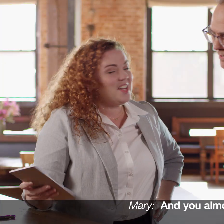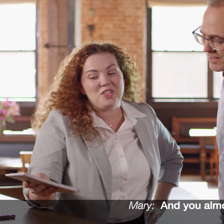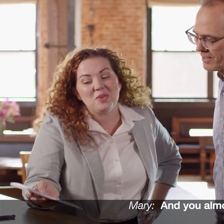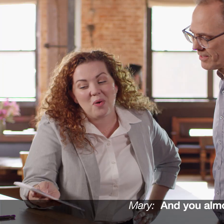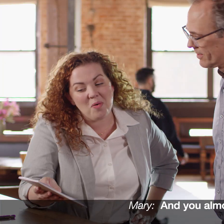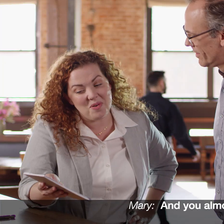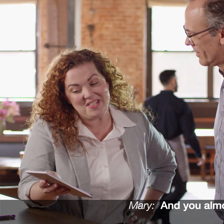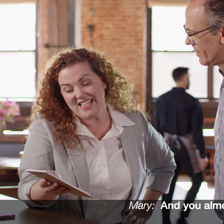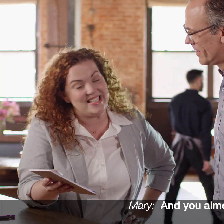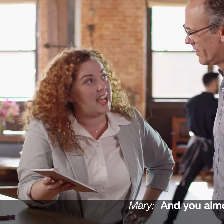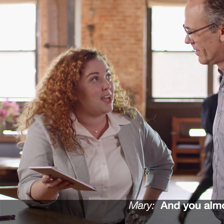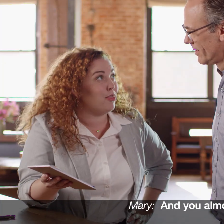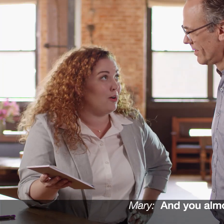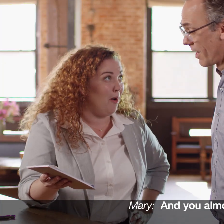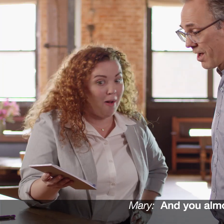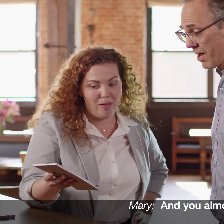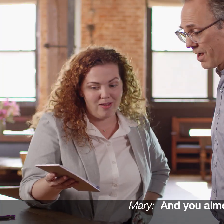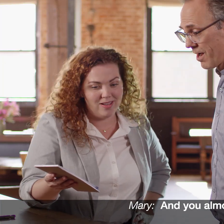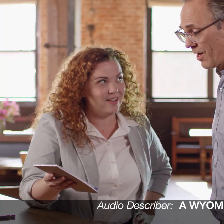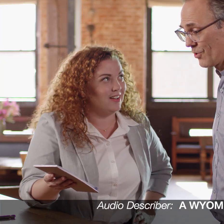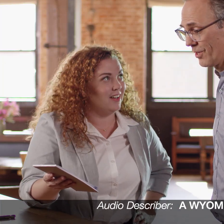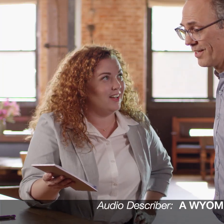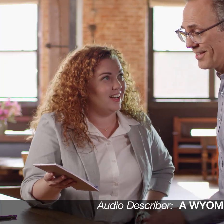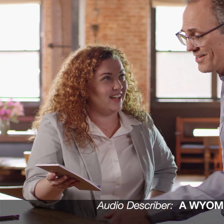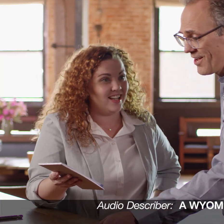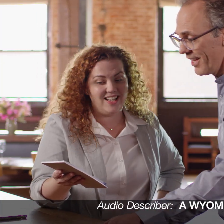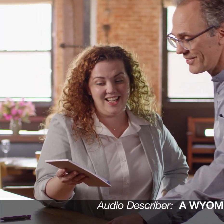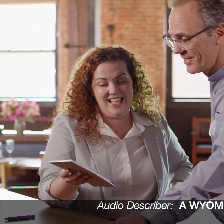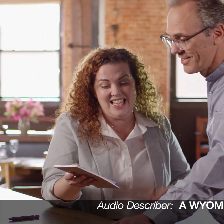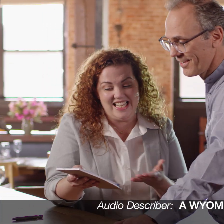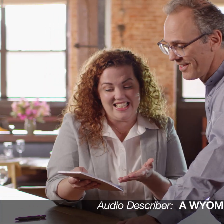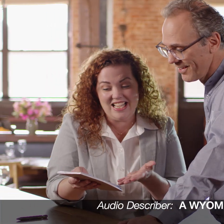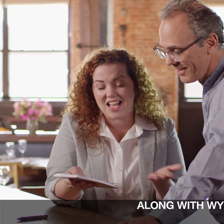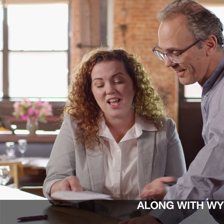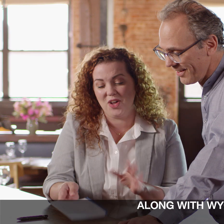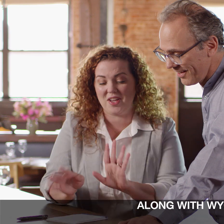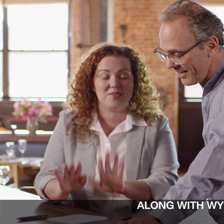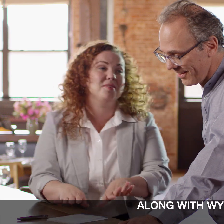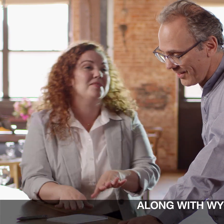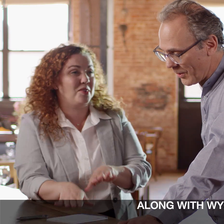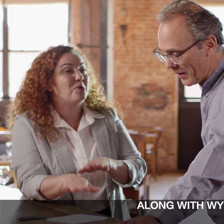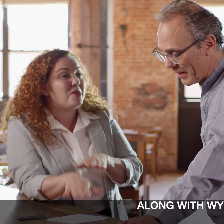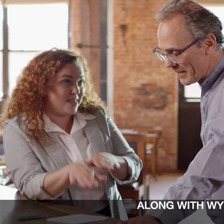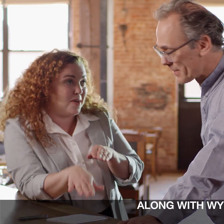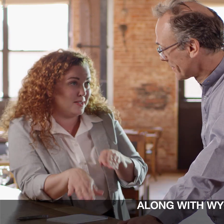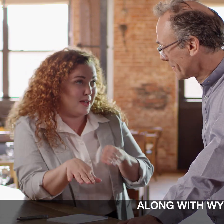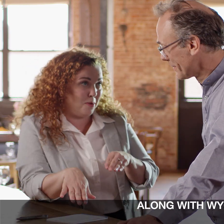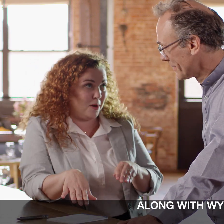you almost didn't take the call. A Wyoming Relay logo appears along with WyomingRelay.com.